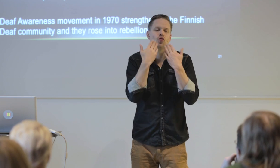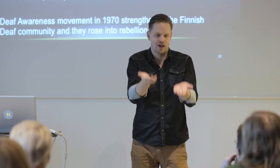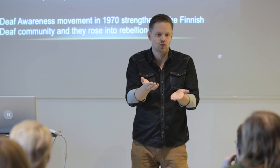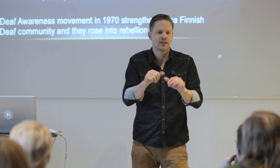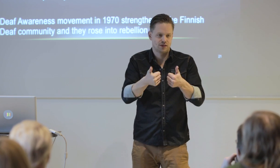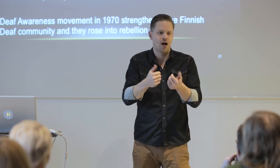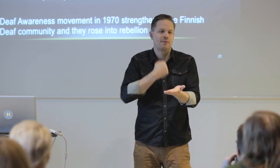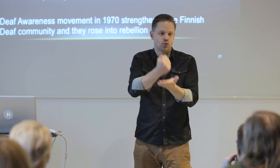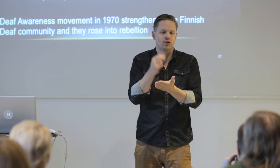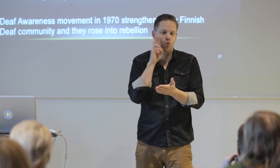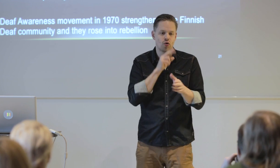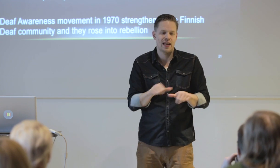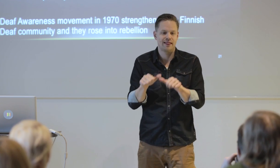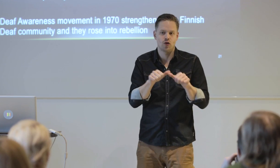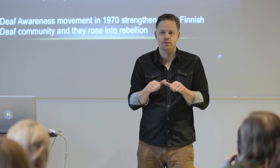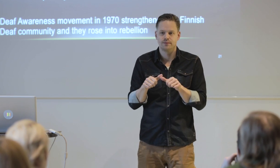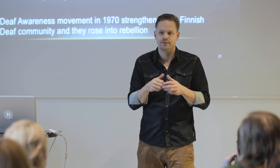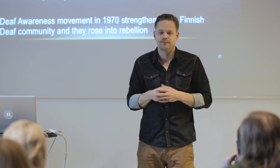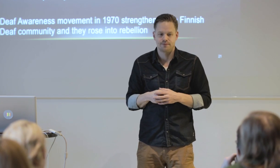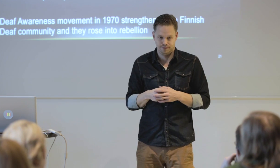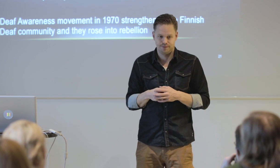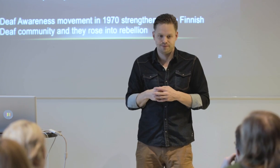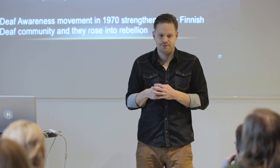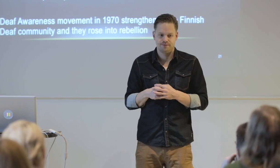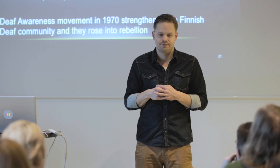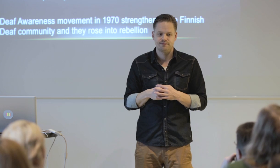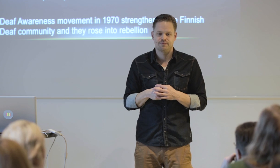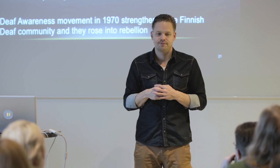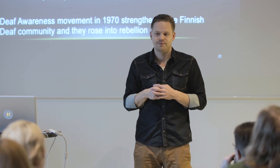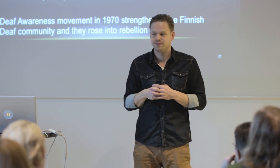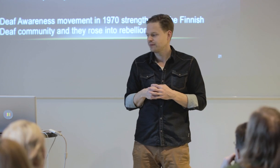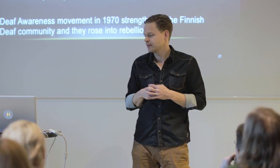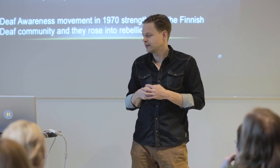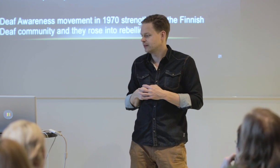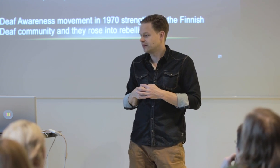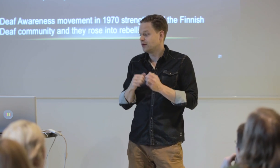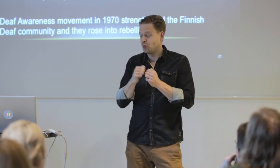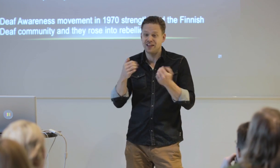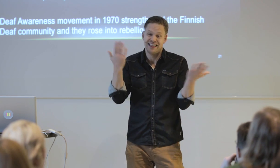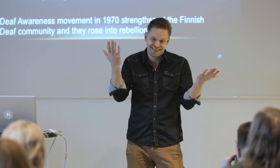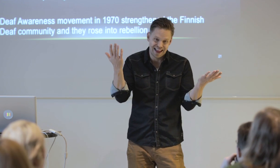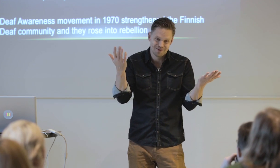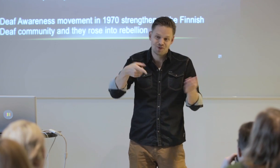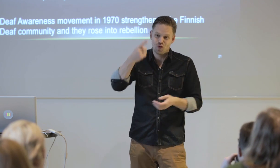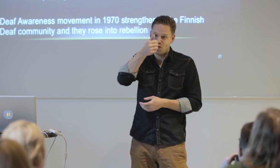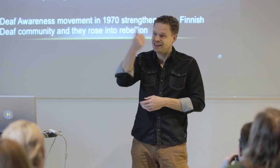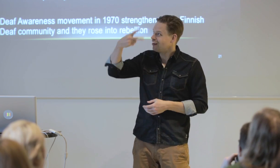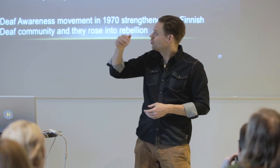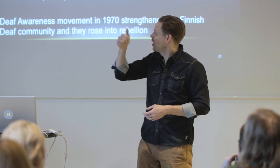in 1905 they accepted that the Finnish Deaf Association was established. But then,